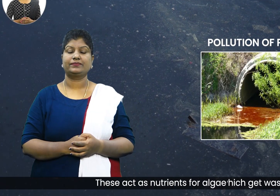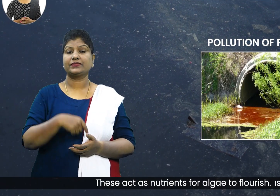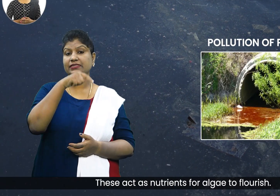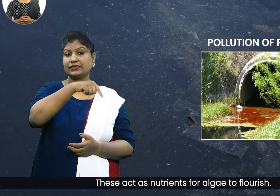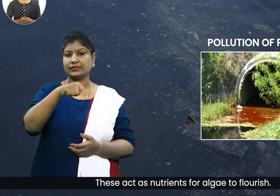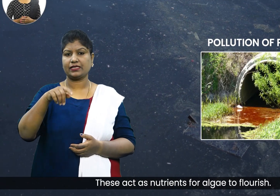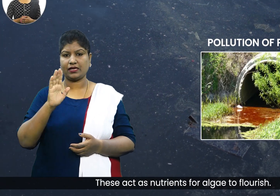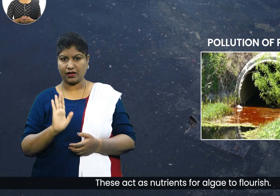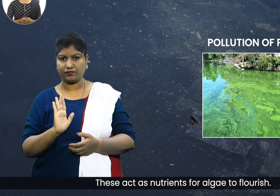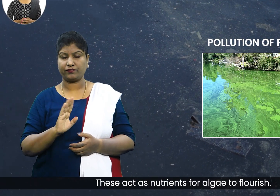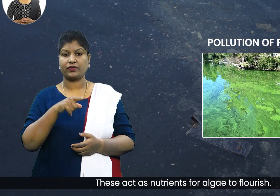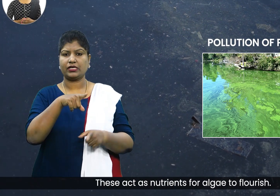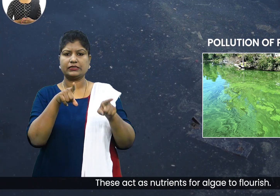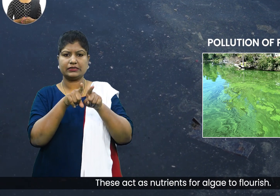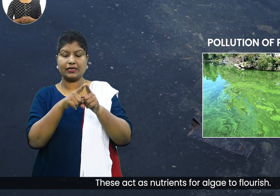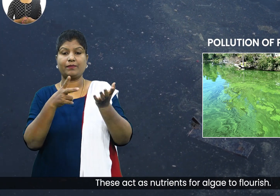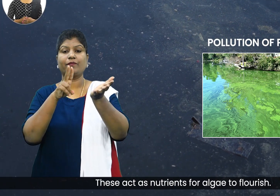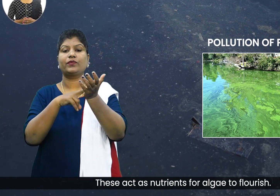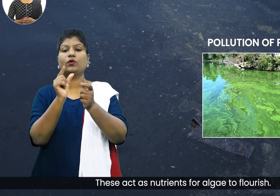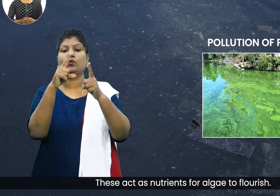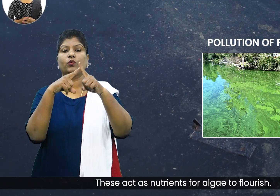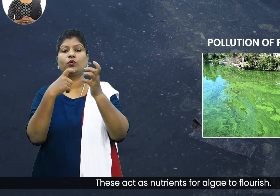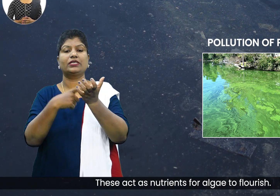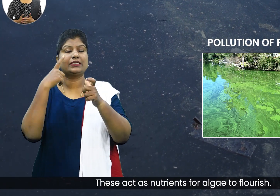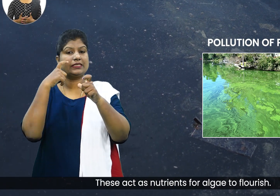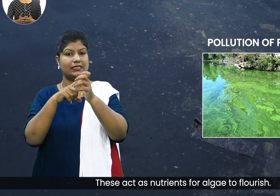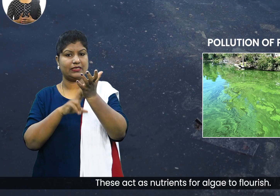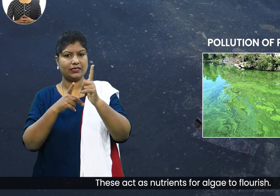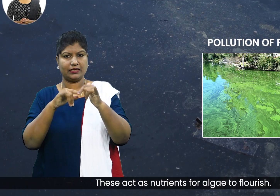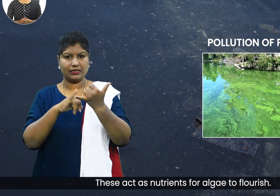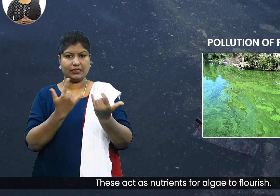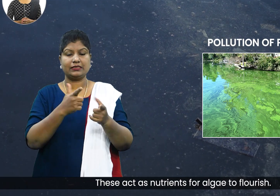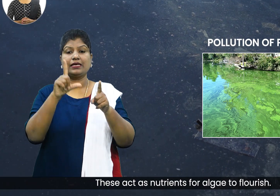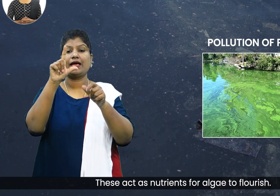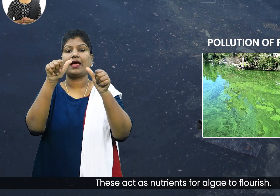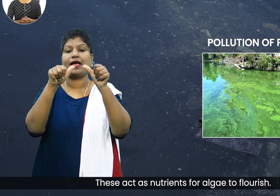These act as nutrients for algae to flourish.